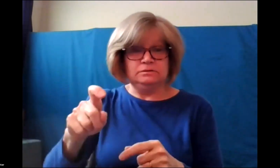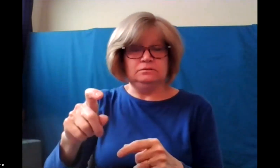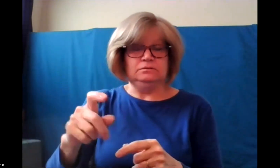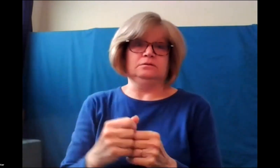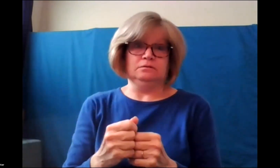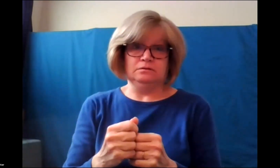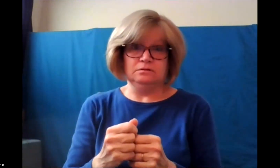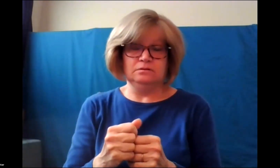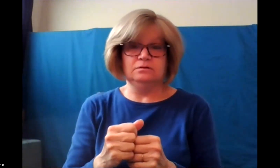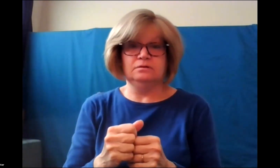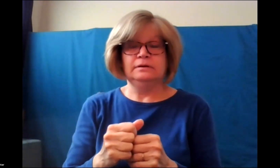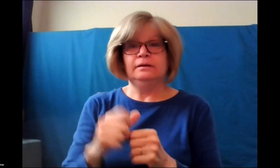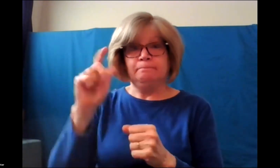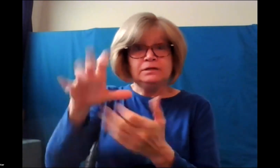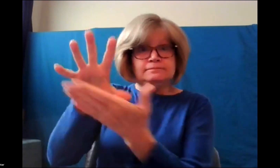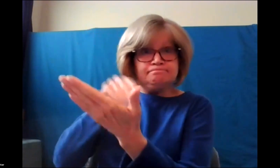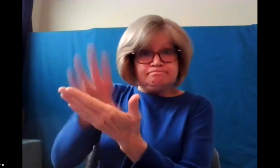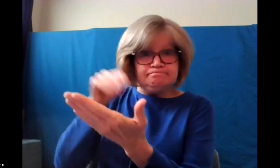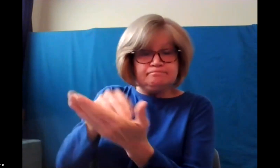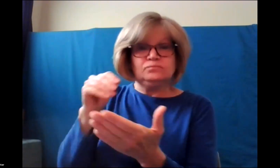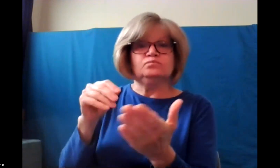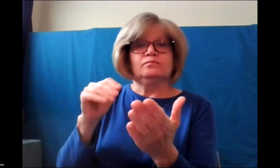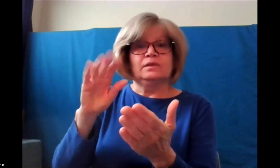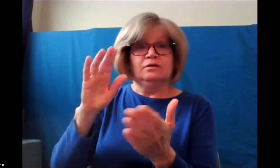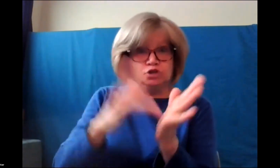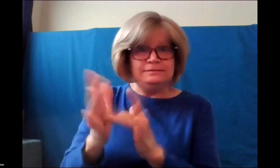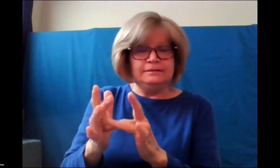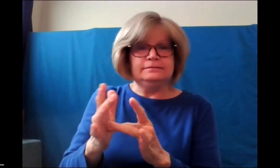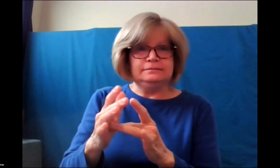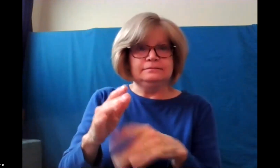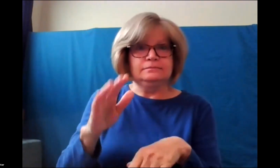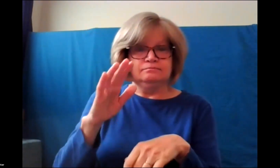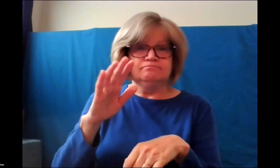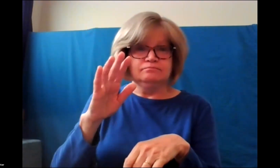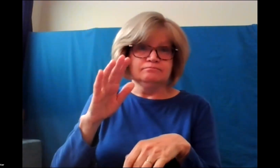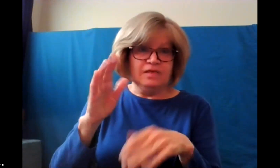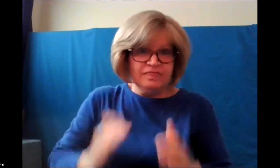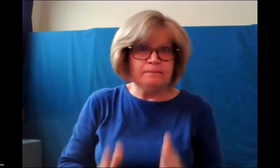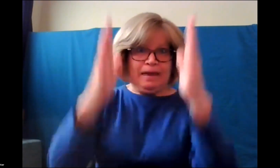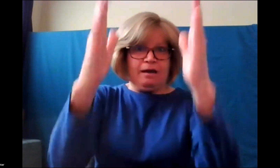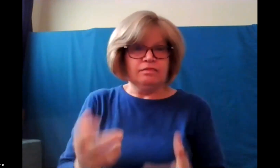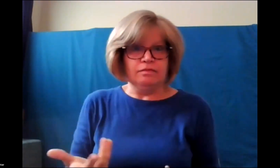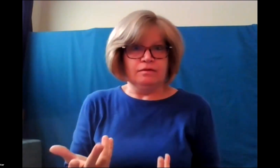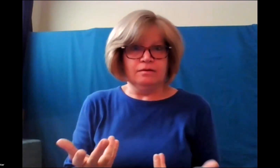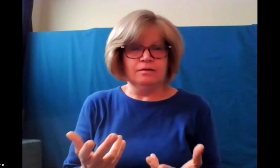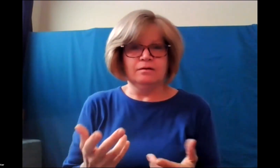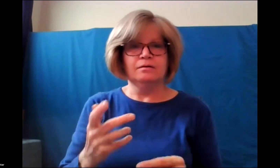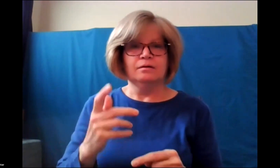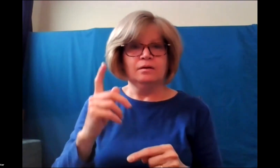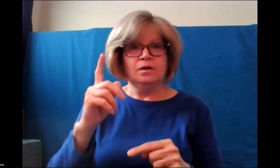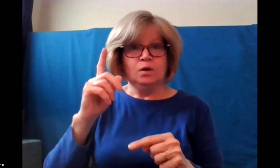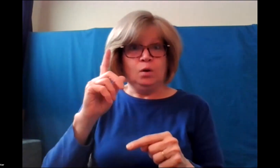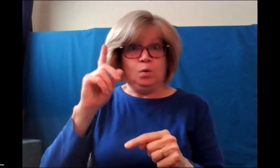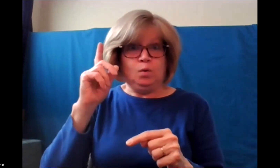path and imitating what he models on that path. We can't get there